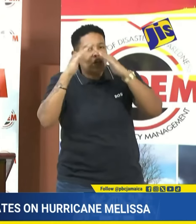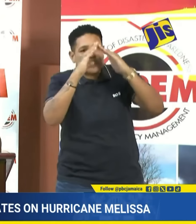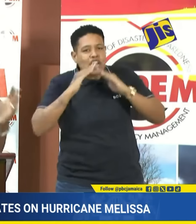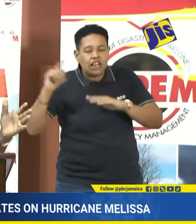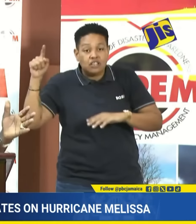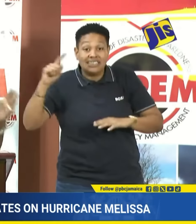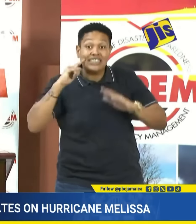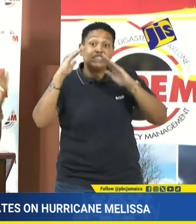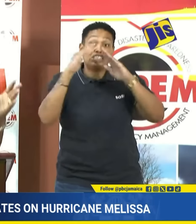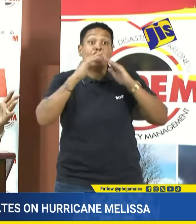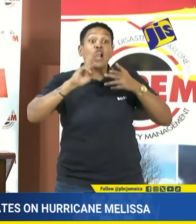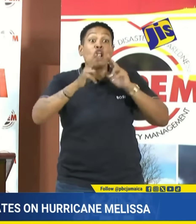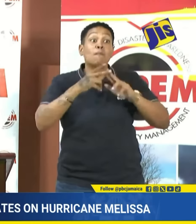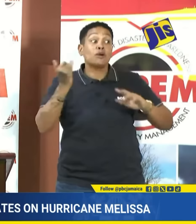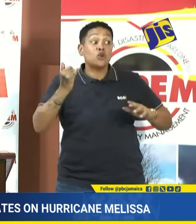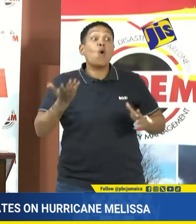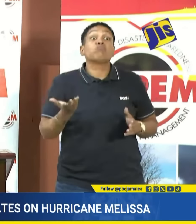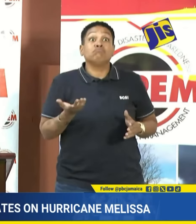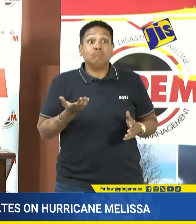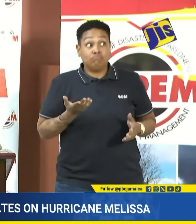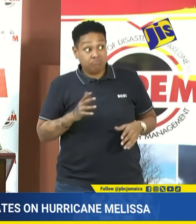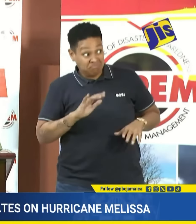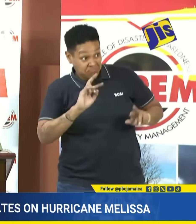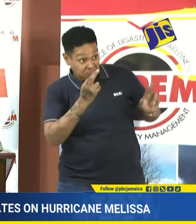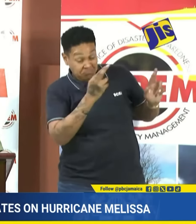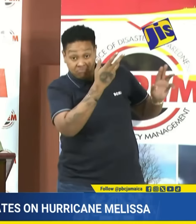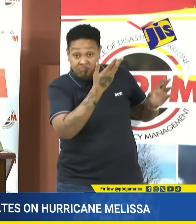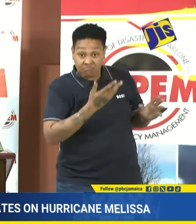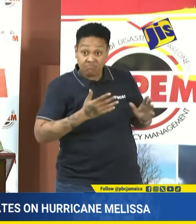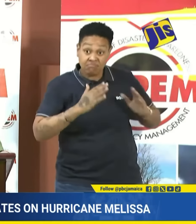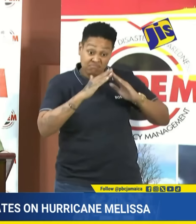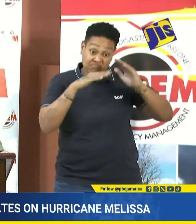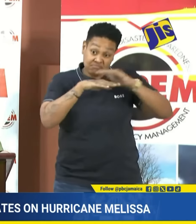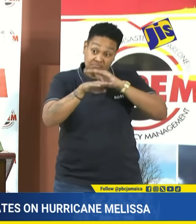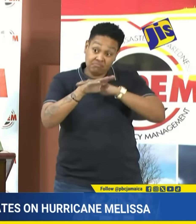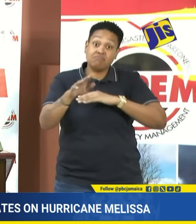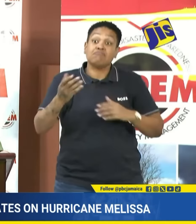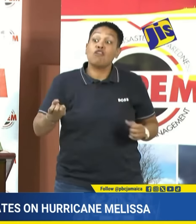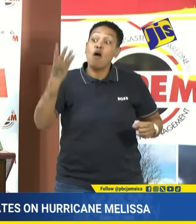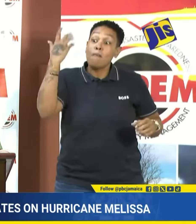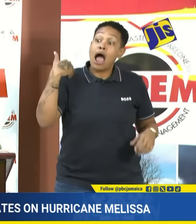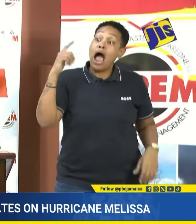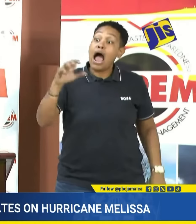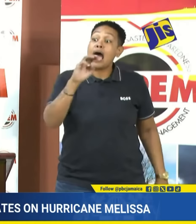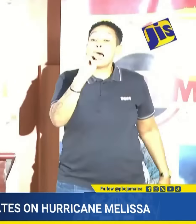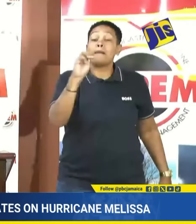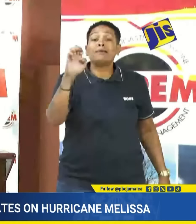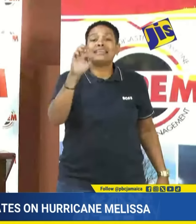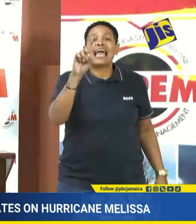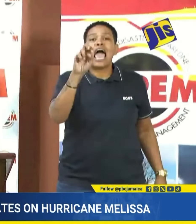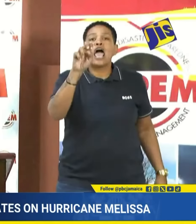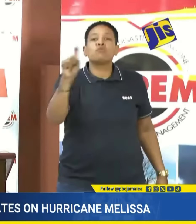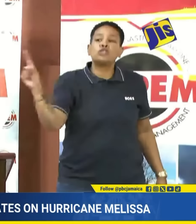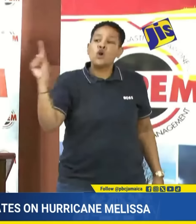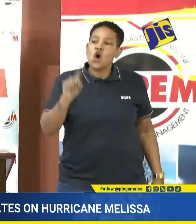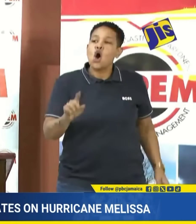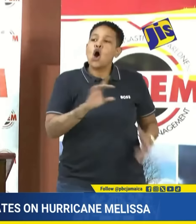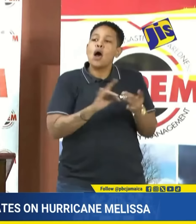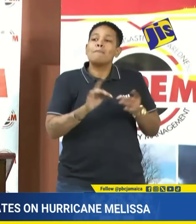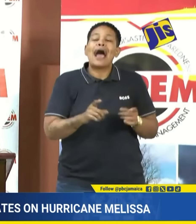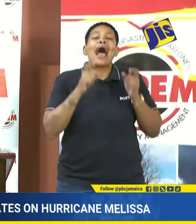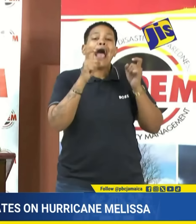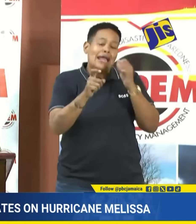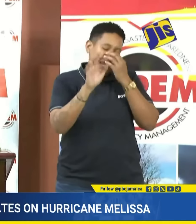The shelter numbers are up, and I'm going to ask Ms. Edwards to come and to